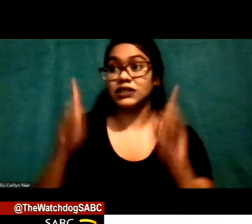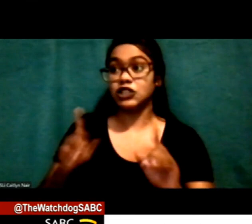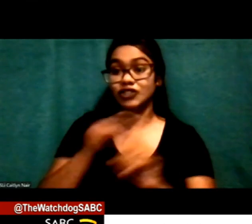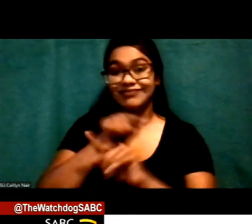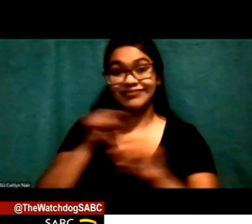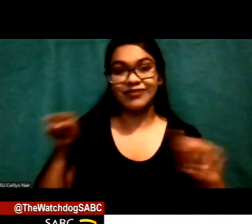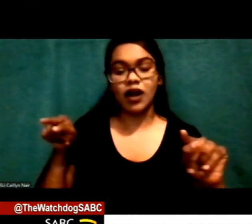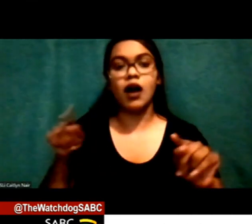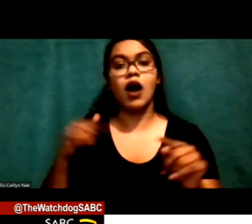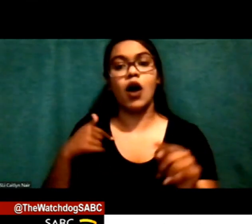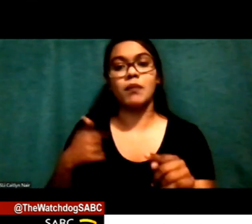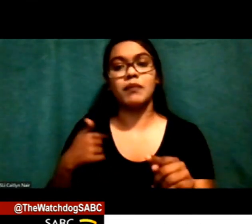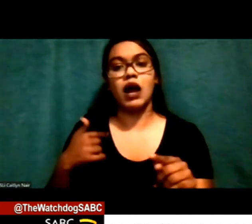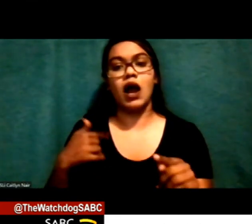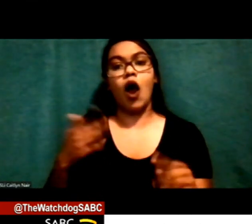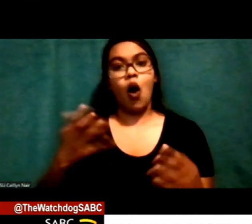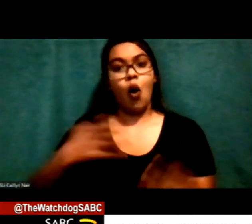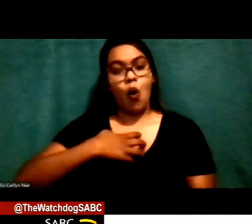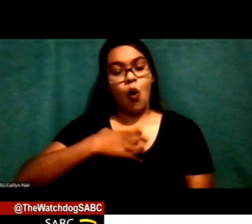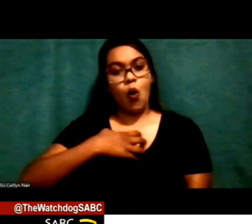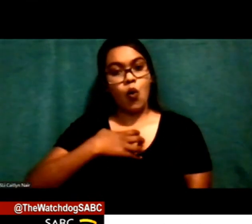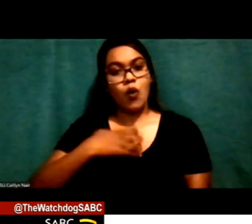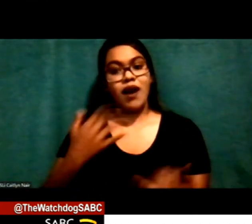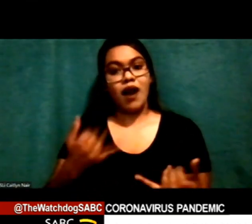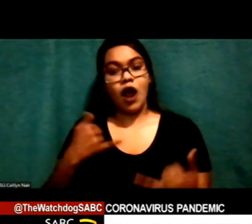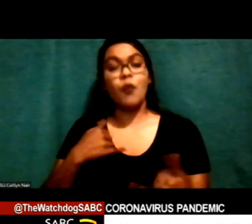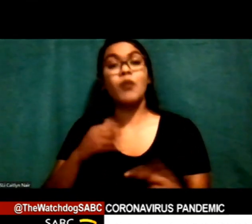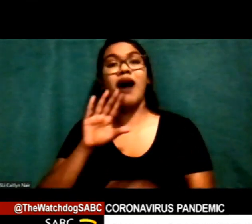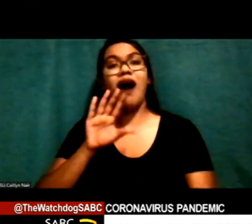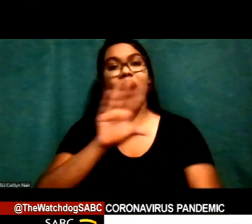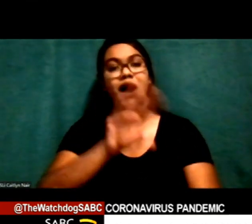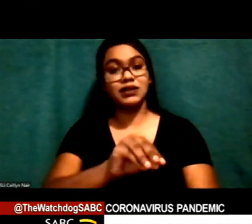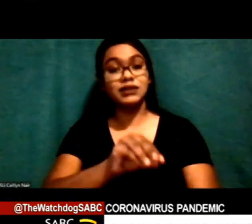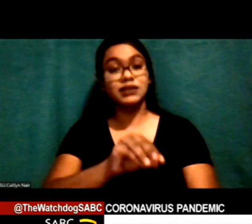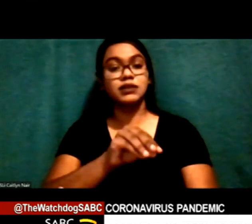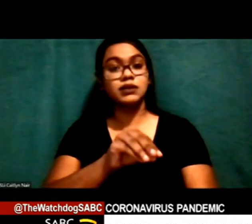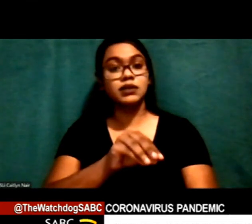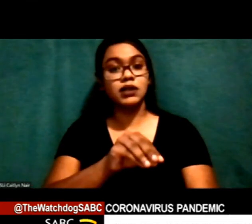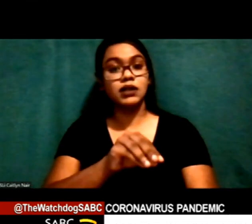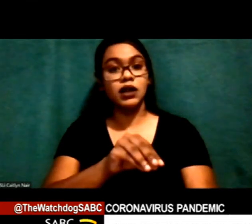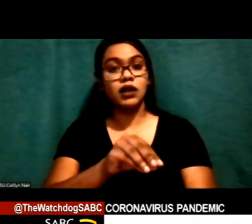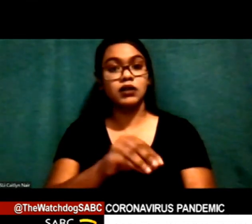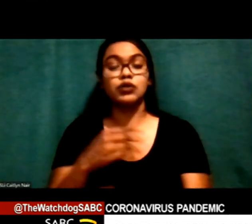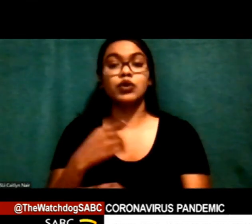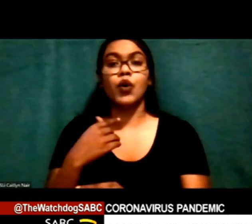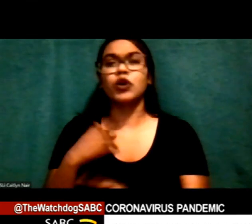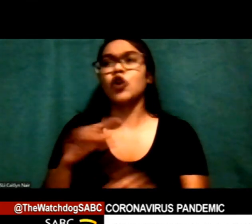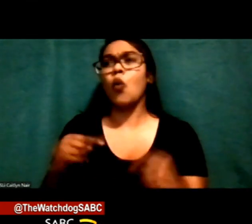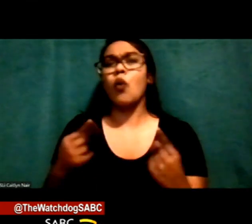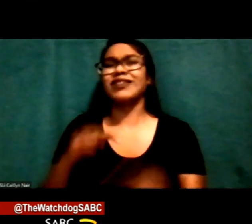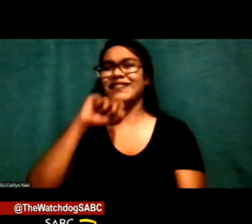Our own suspicion is that it's an attempt to try and, give a false sense